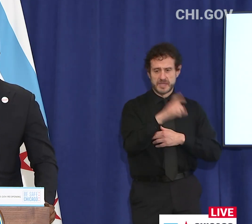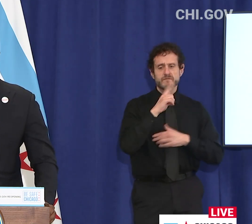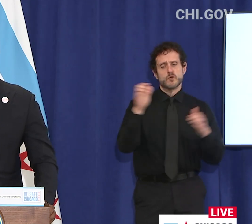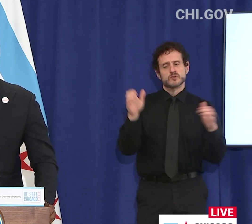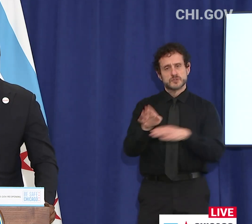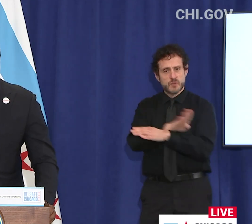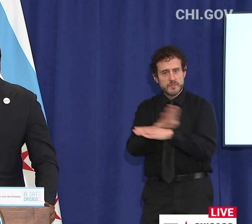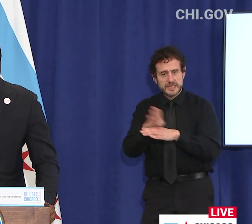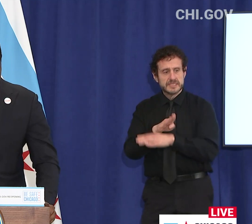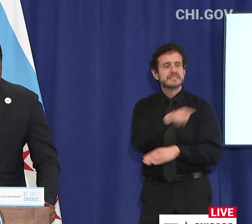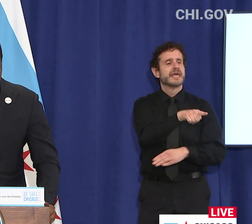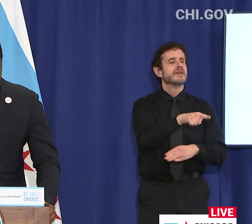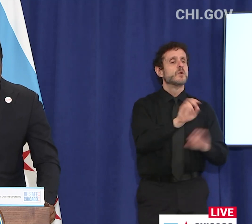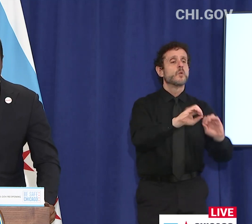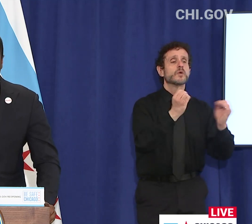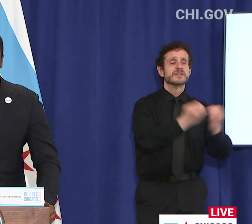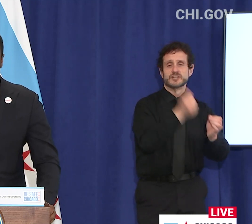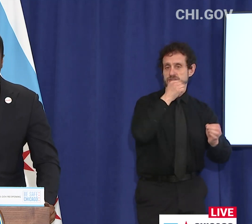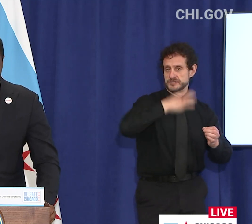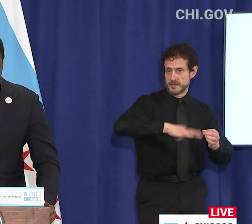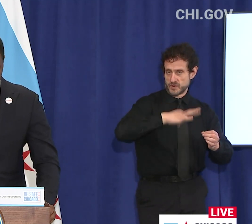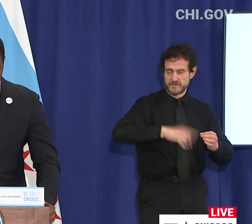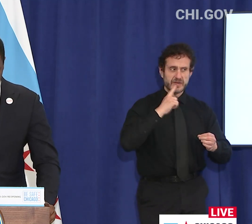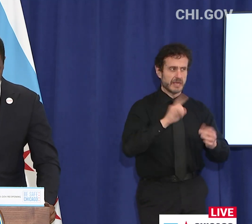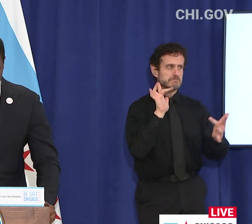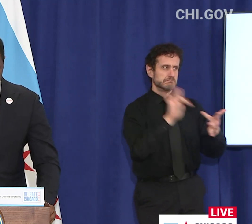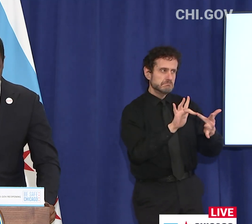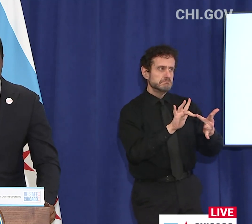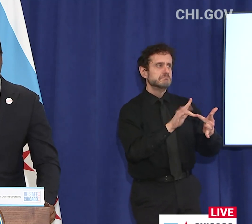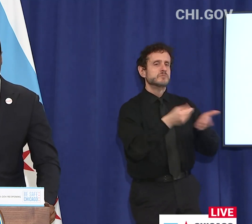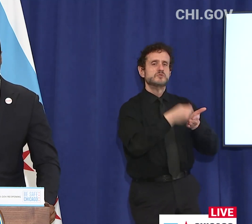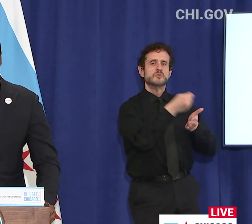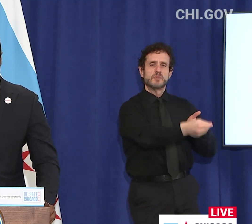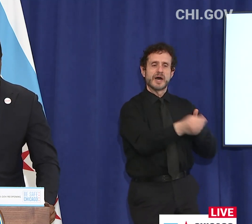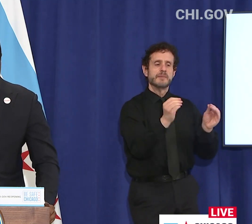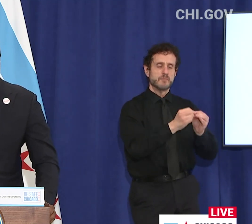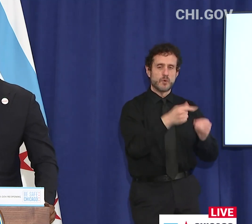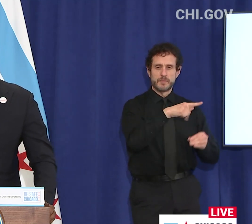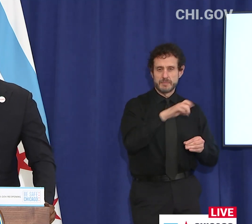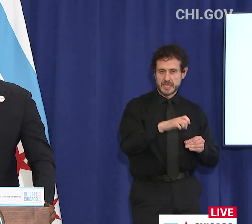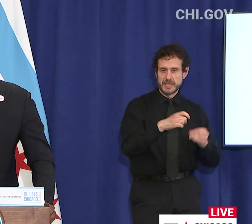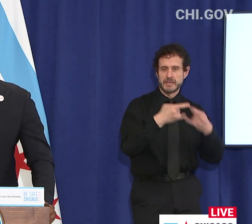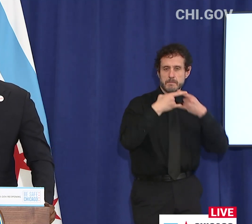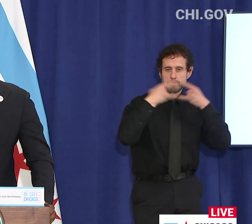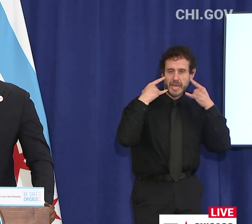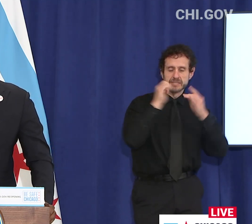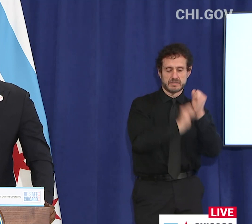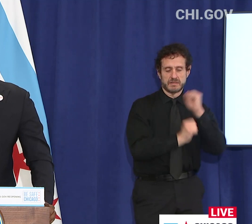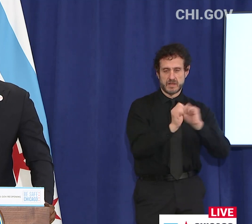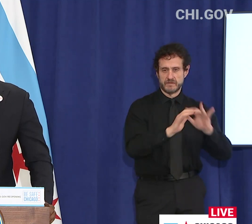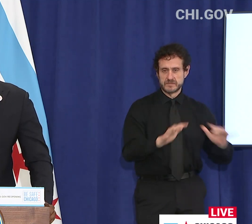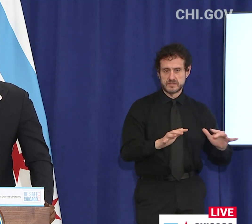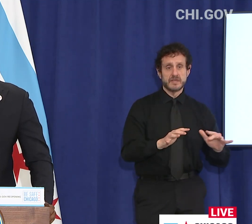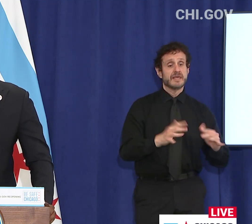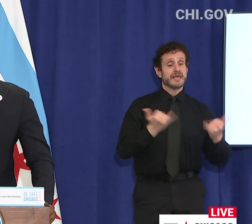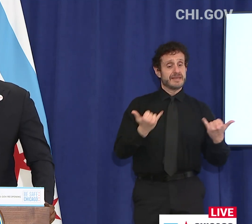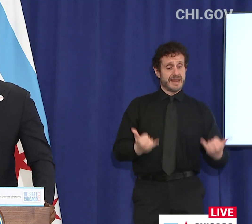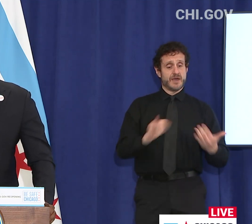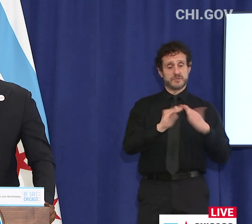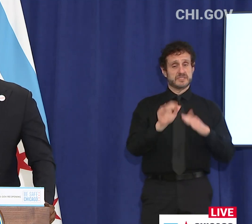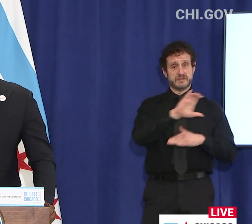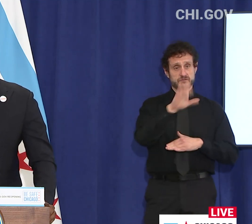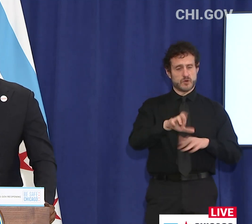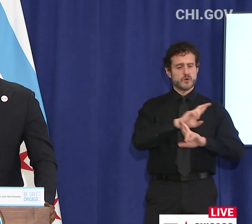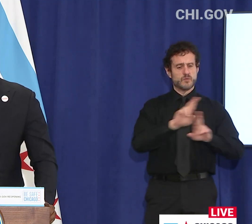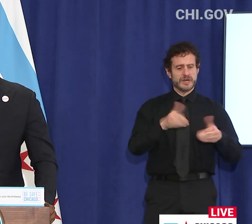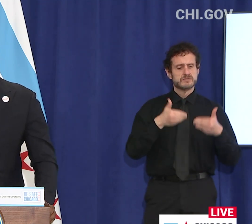businesses and nonprofits. As the city prepares to enter the next phase of reopening, many